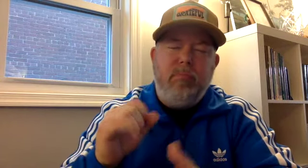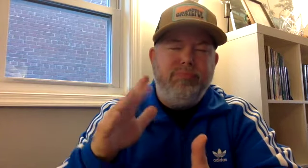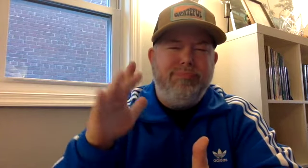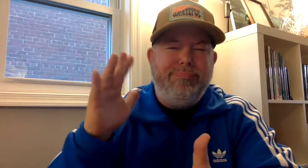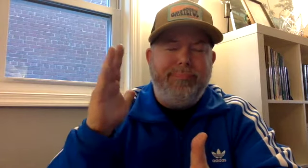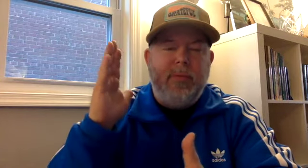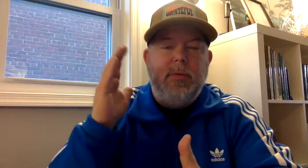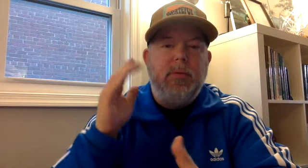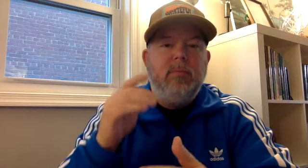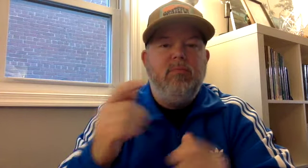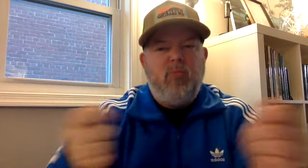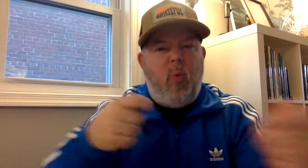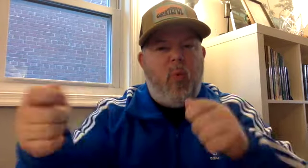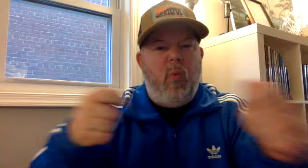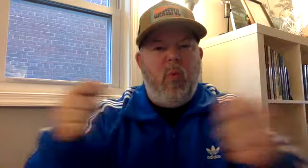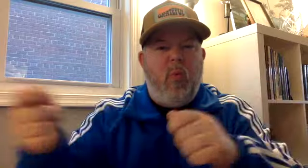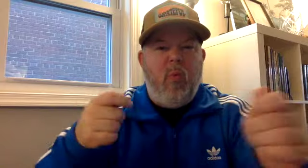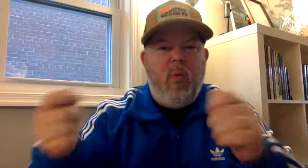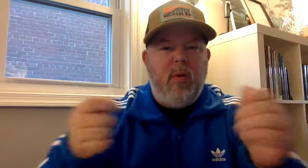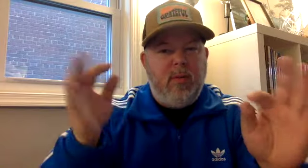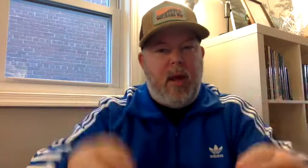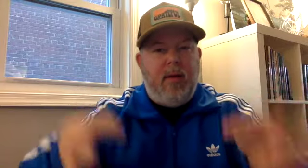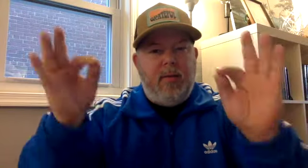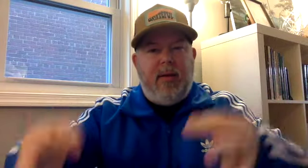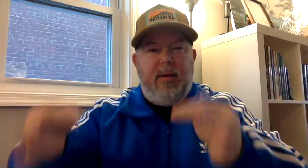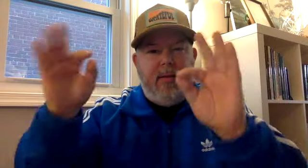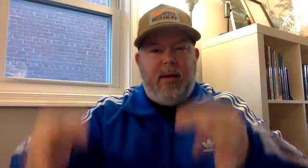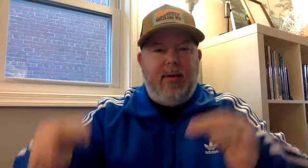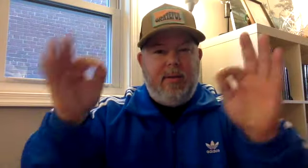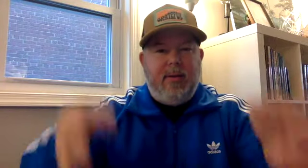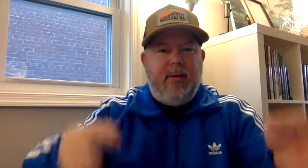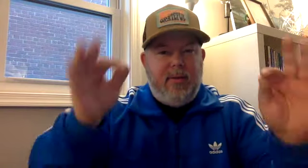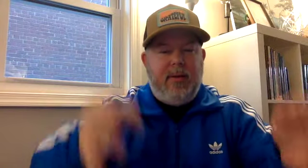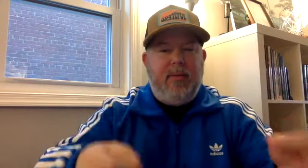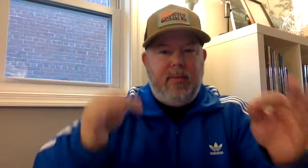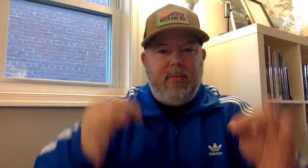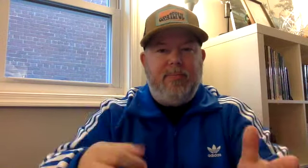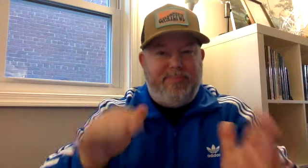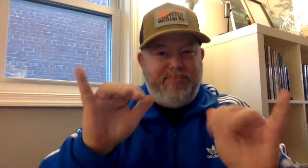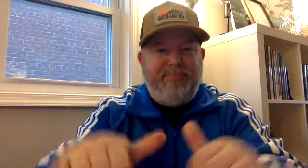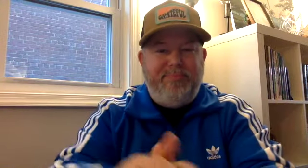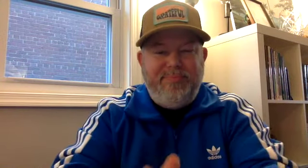he clearly lost, all the more hypocritical. That reporting after a quick break.